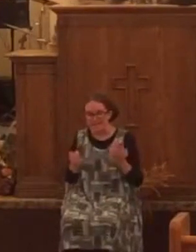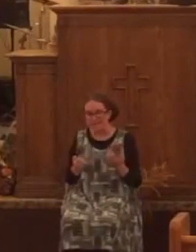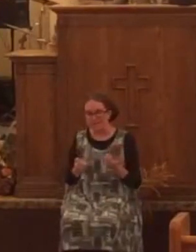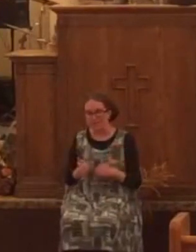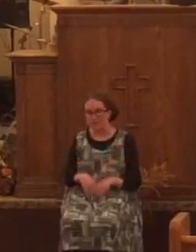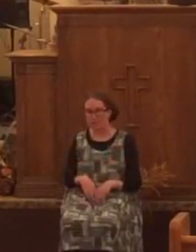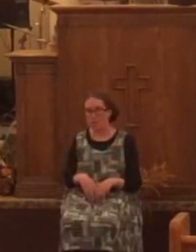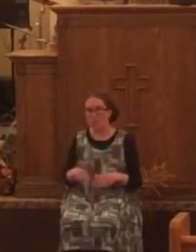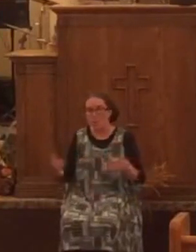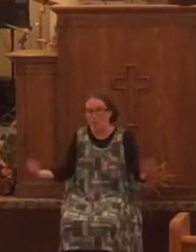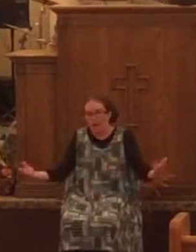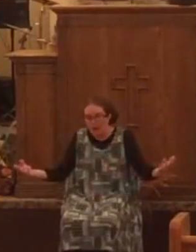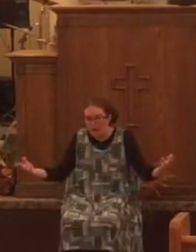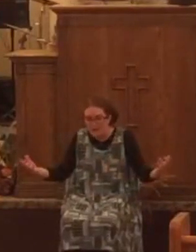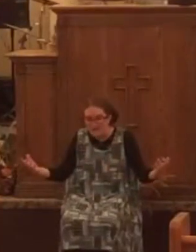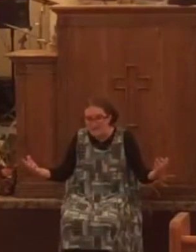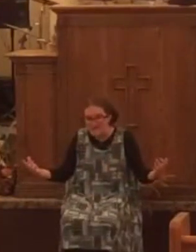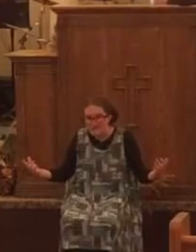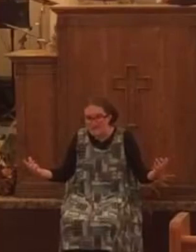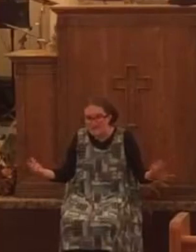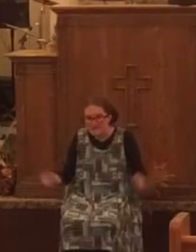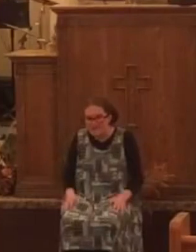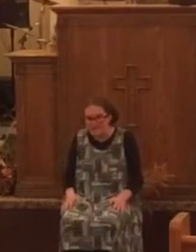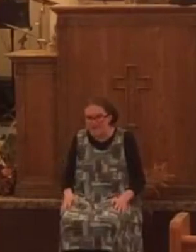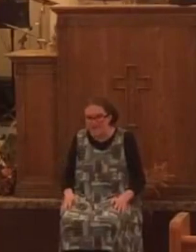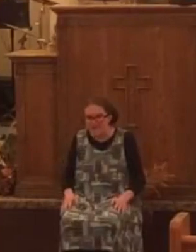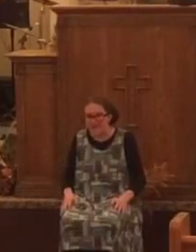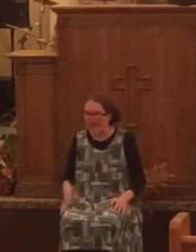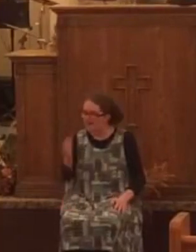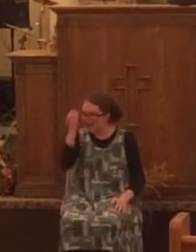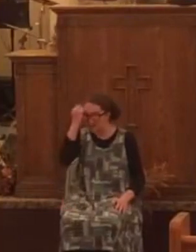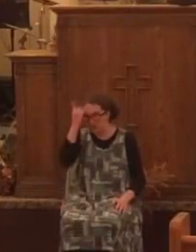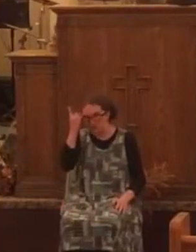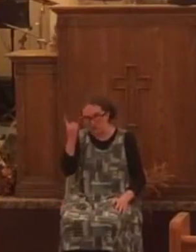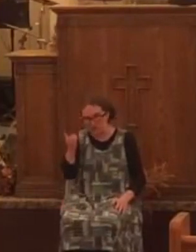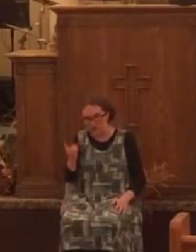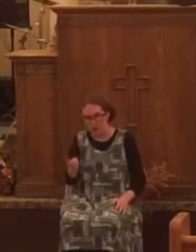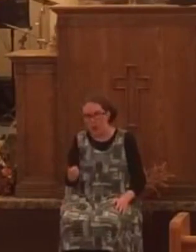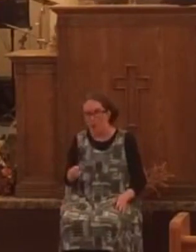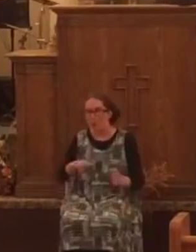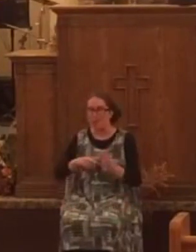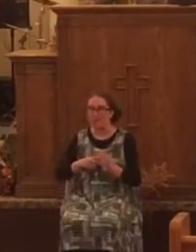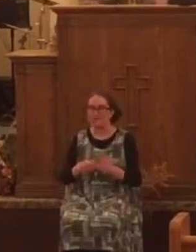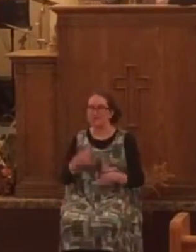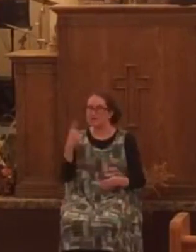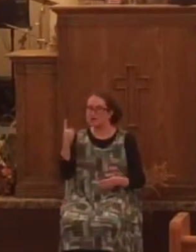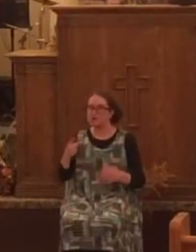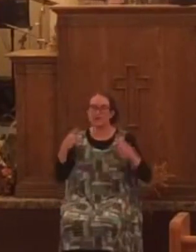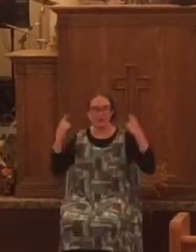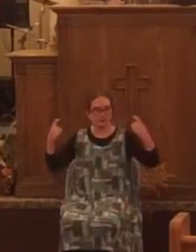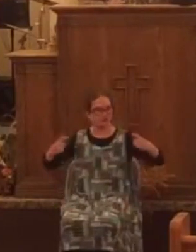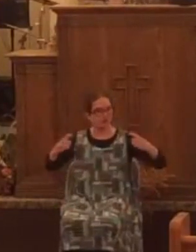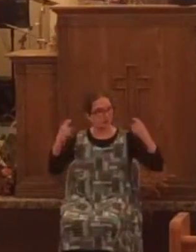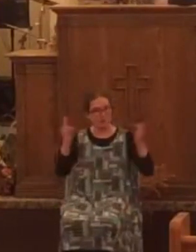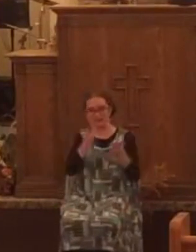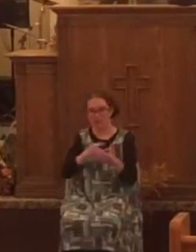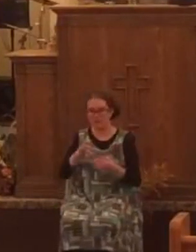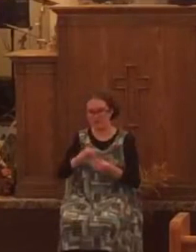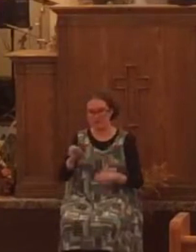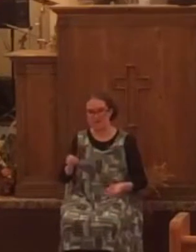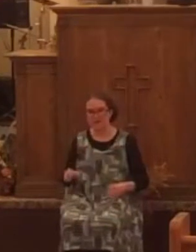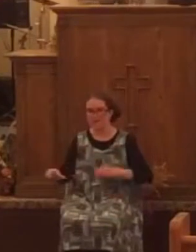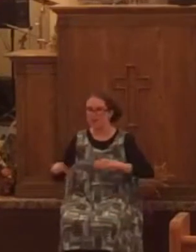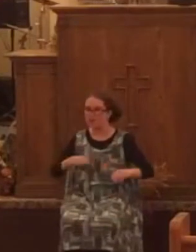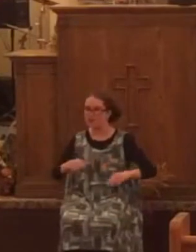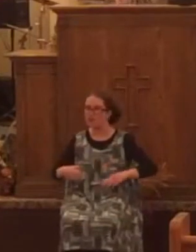Yeah. I go, "What?" And I didn't understand exactly what that means. He said, "Just rejoice in the Holy Ghost. Yeah. Just